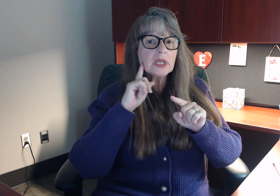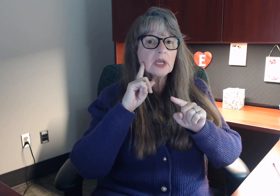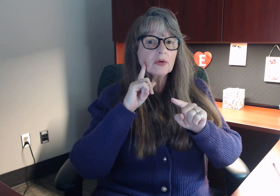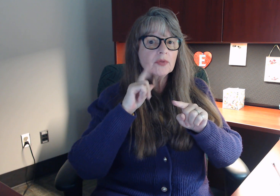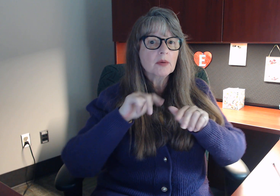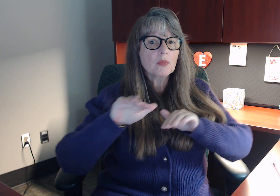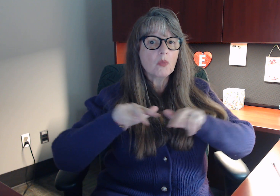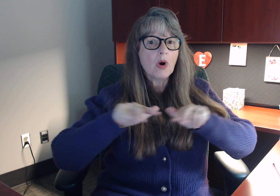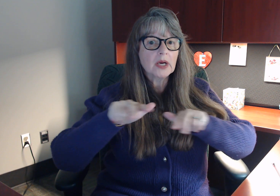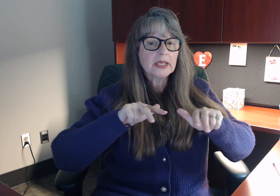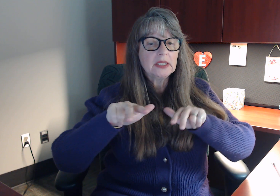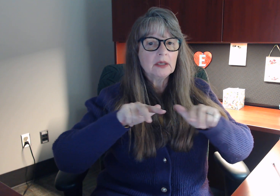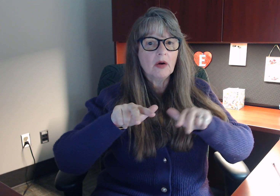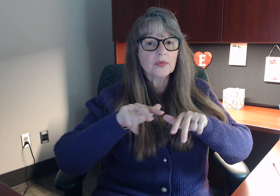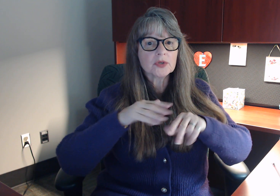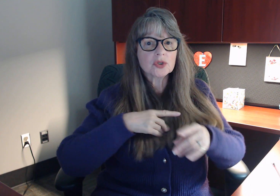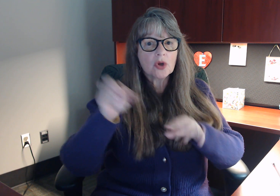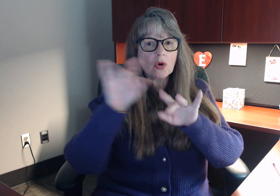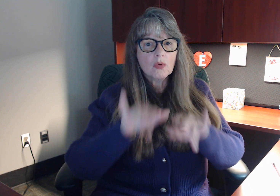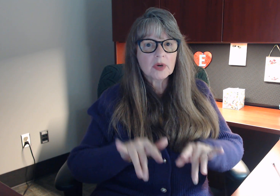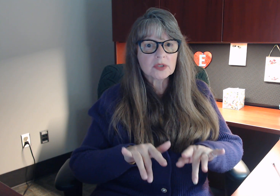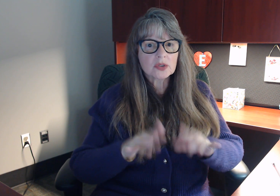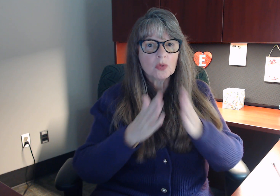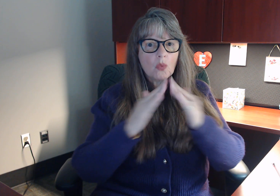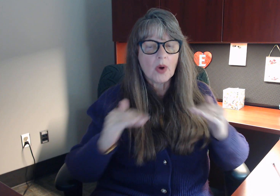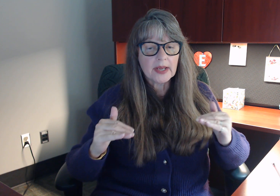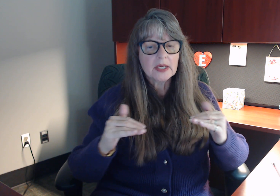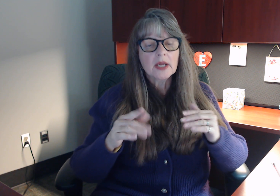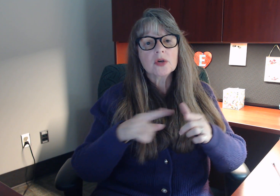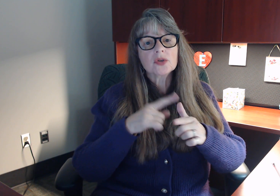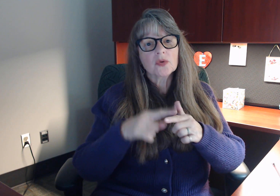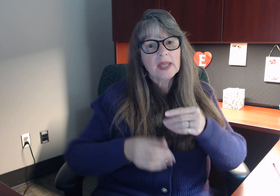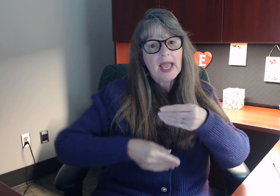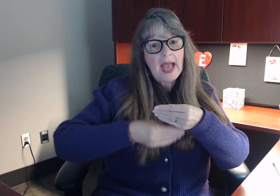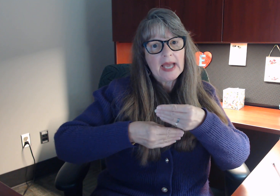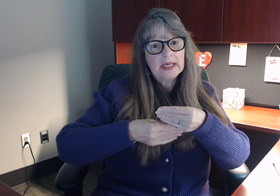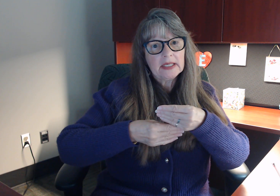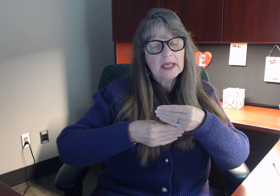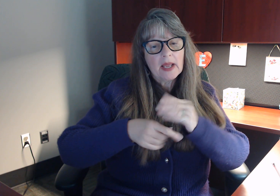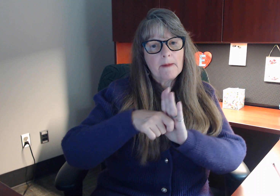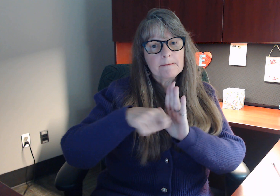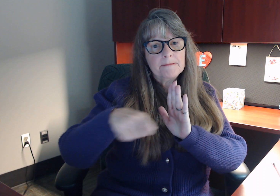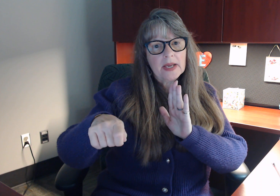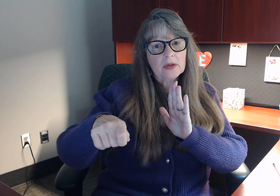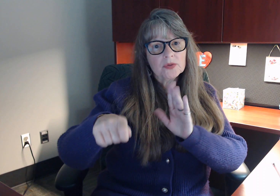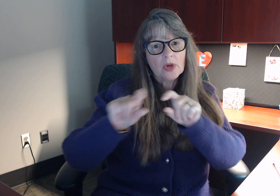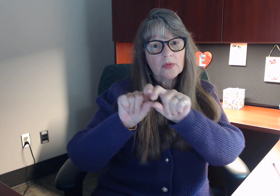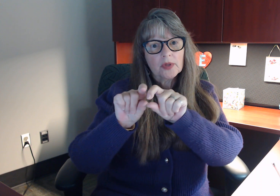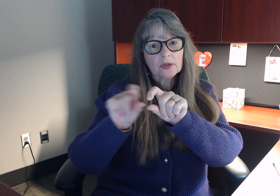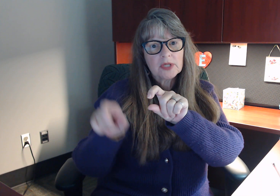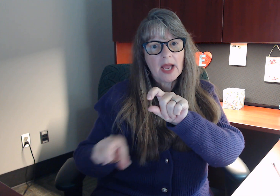hear them walking on the snow because it's so quiet. So they added bells on their